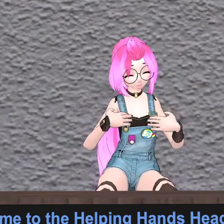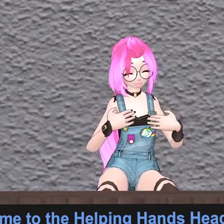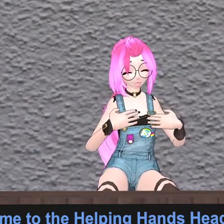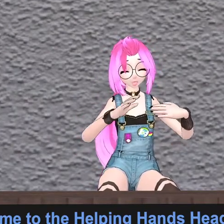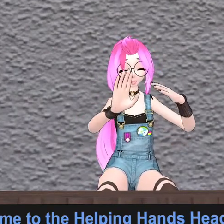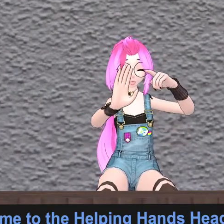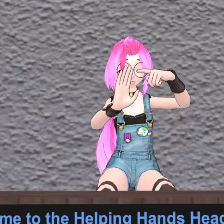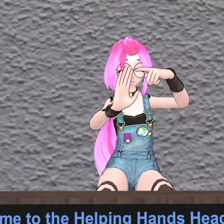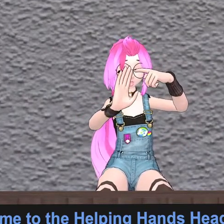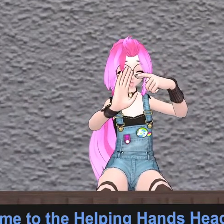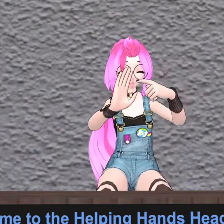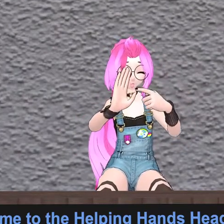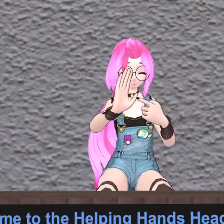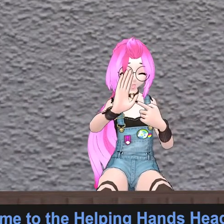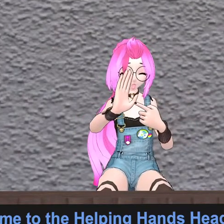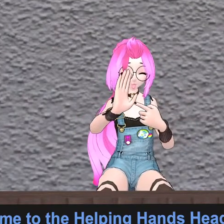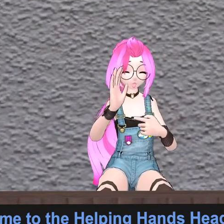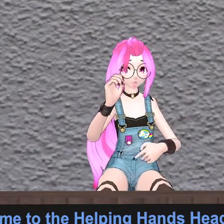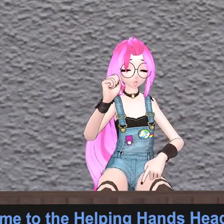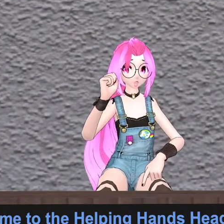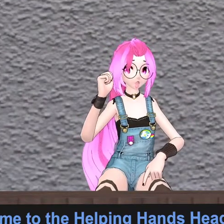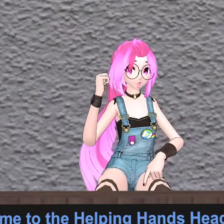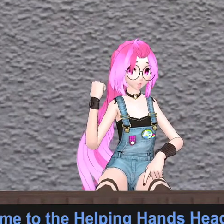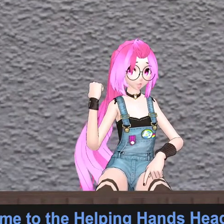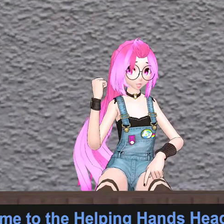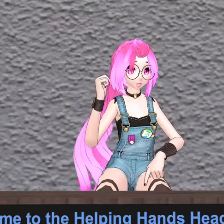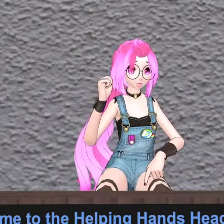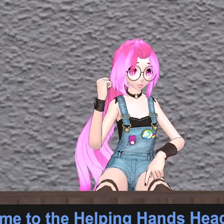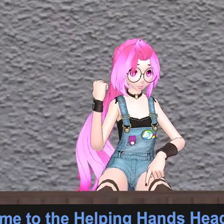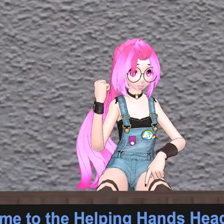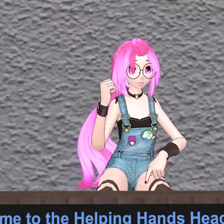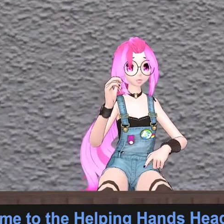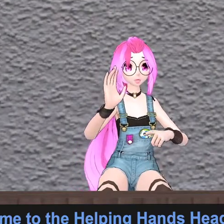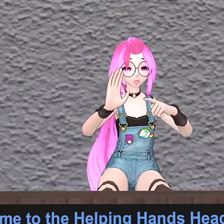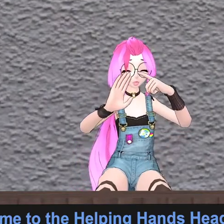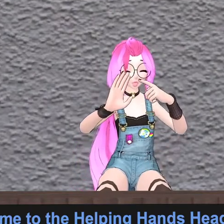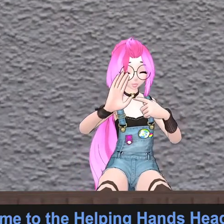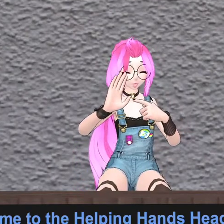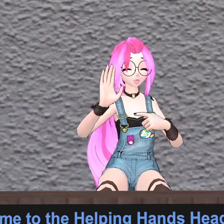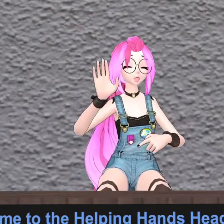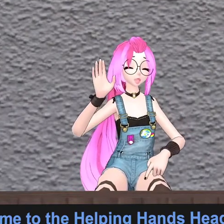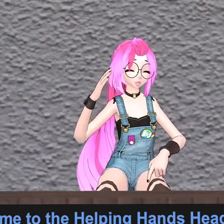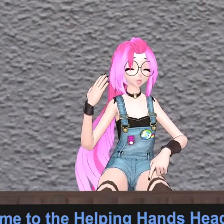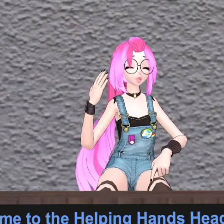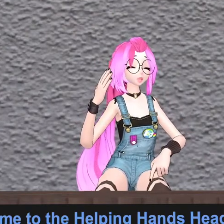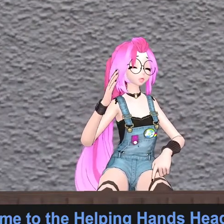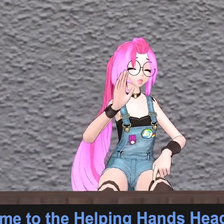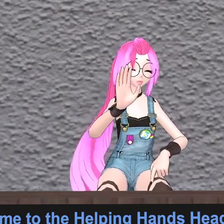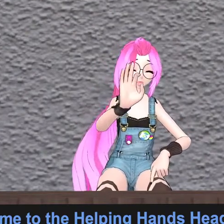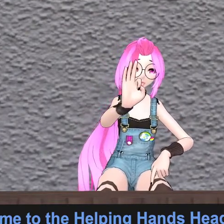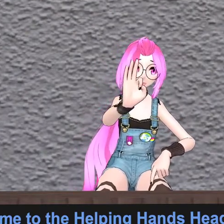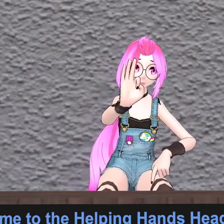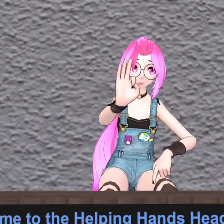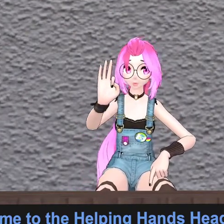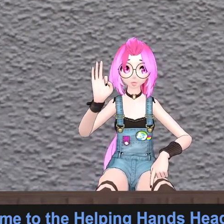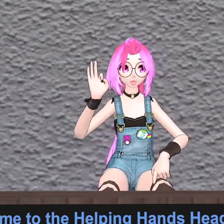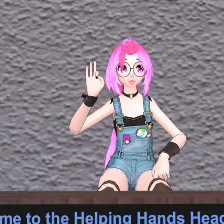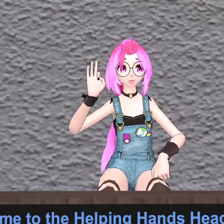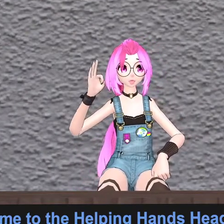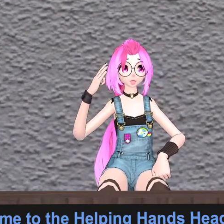what I did before is I would implicate it and then I would actually use a fist, but you could also implicate it and use an open hand. But we're going to use